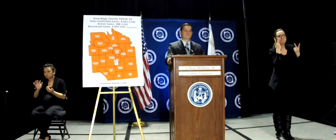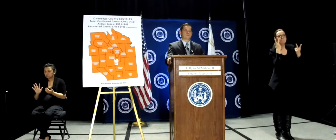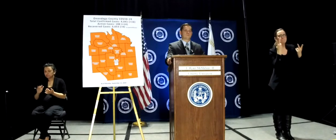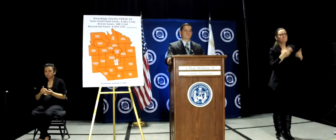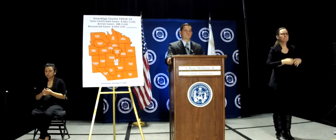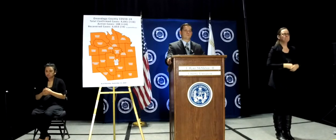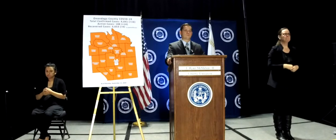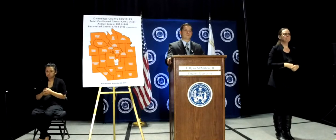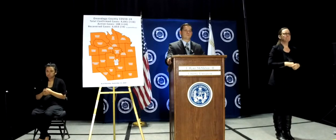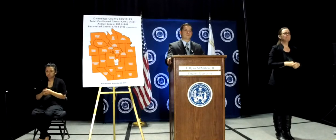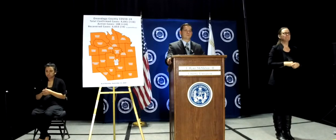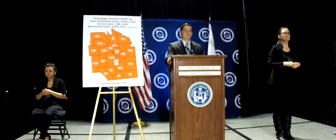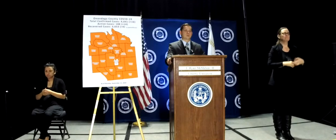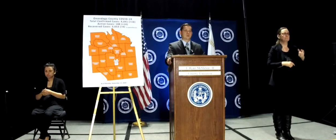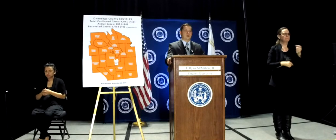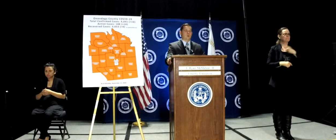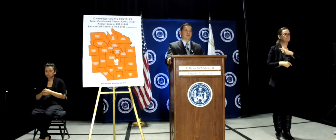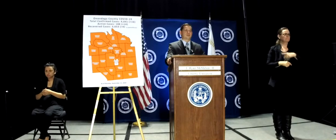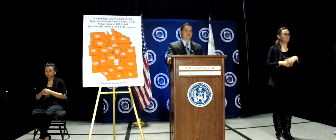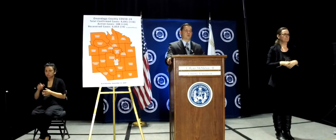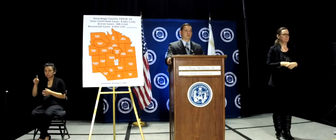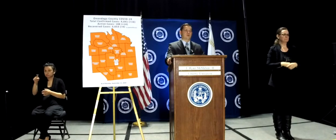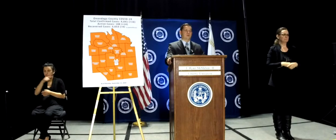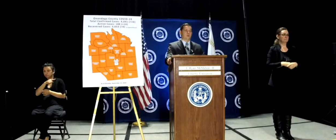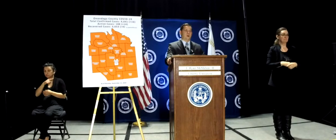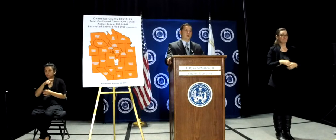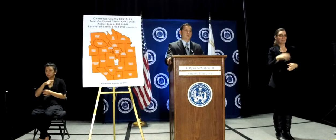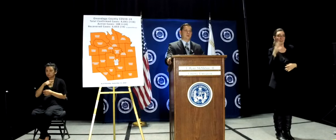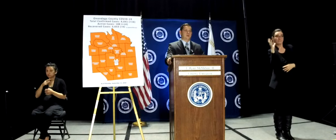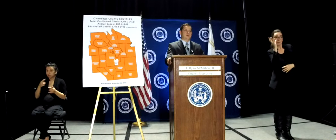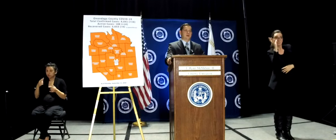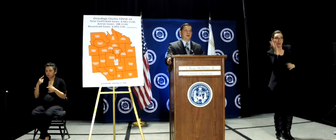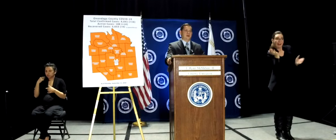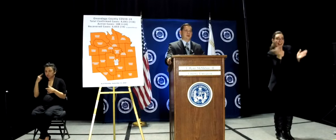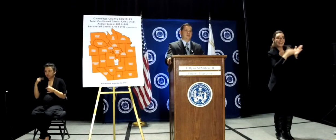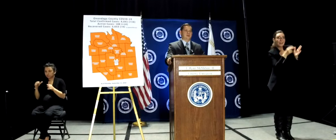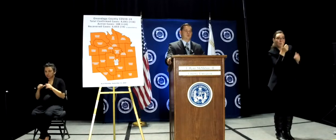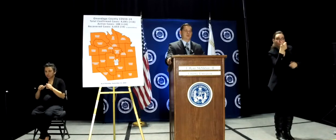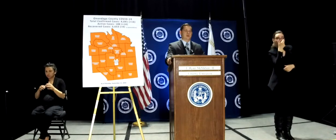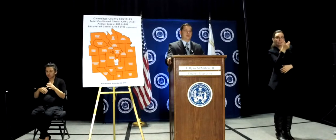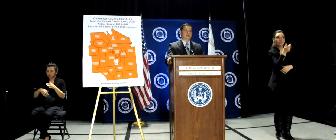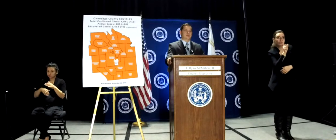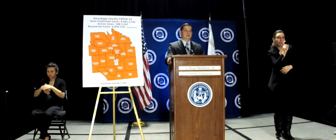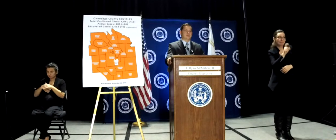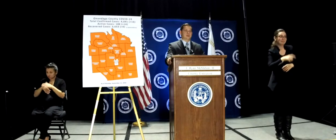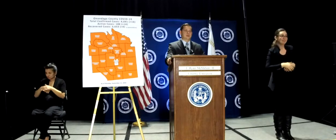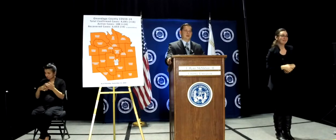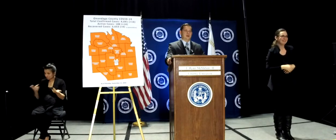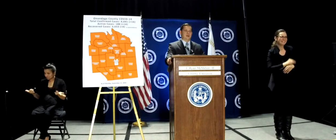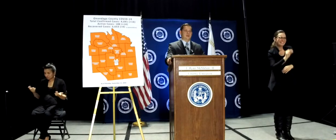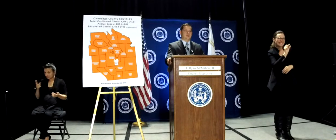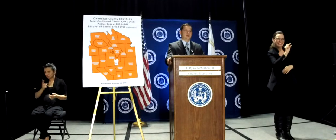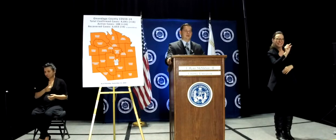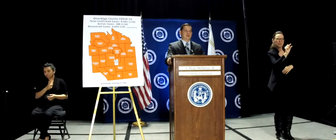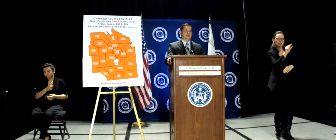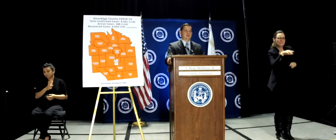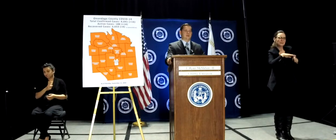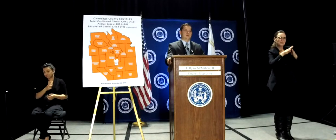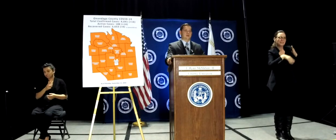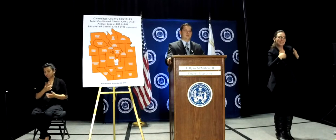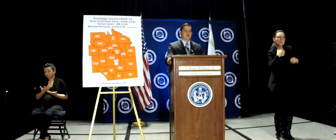Ryan, you watching any football this weekend? I watched a little bit of football this weekend,